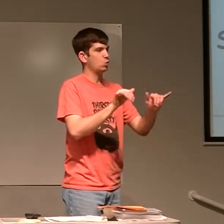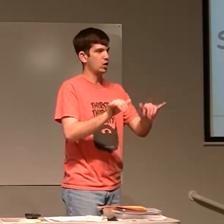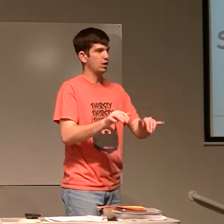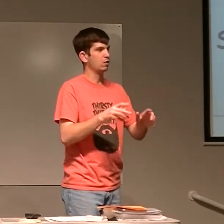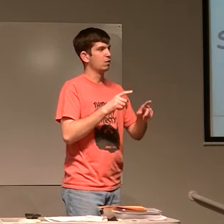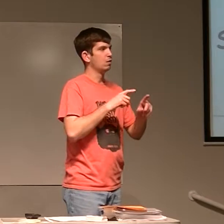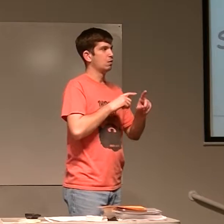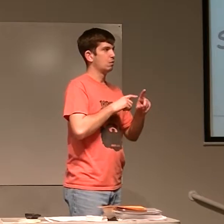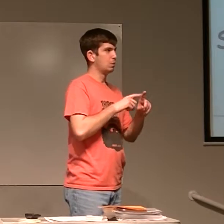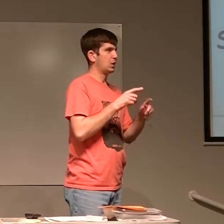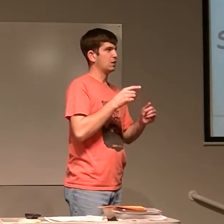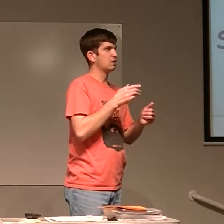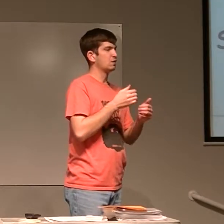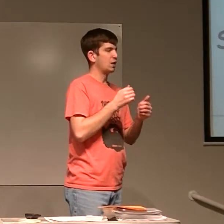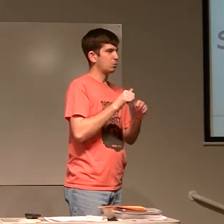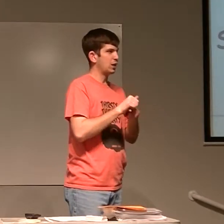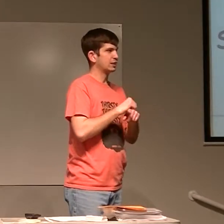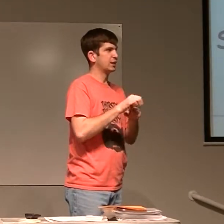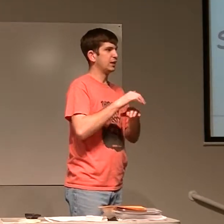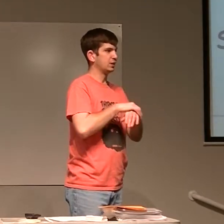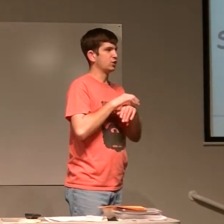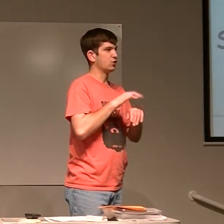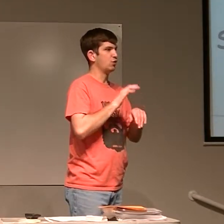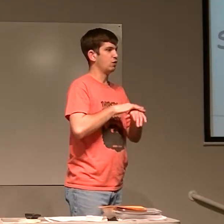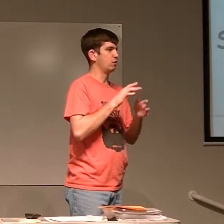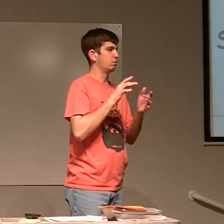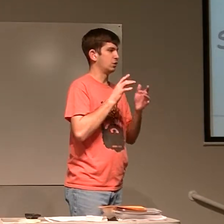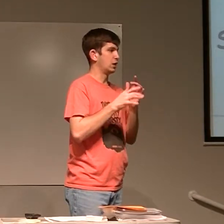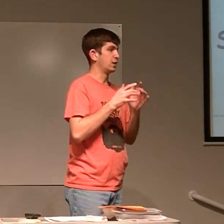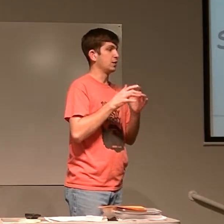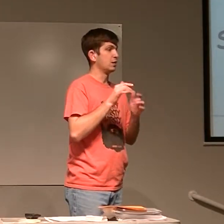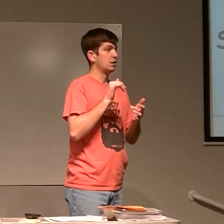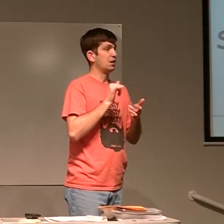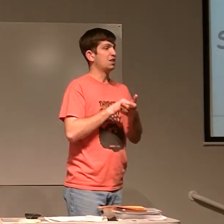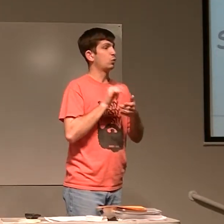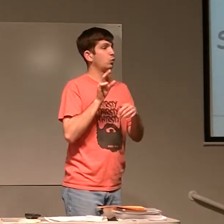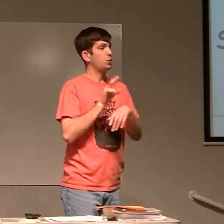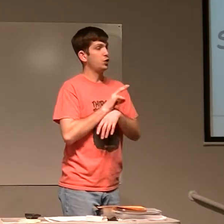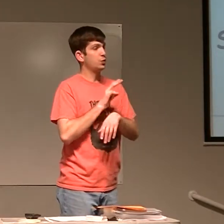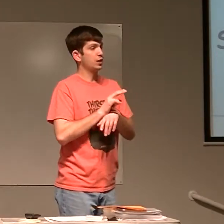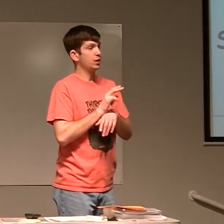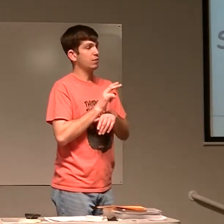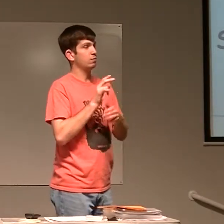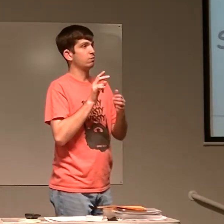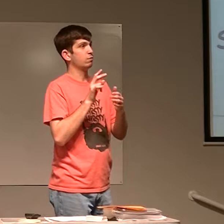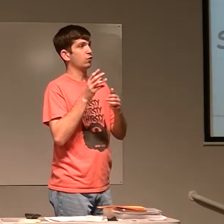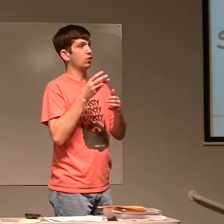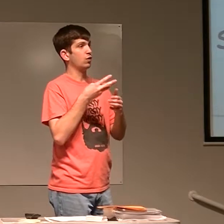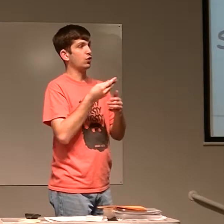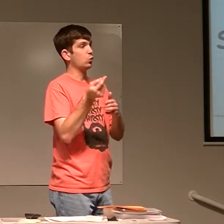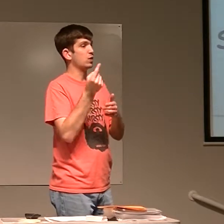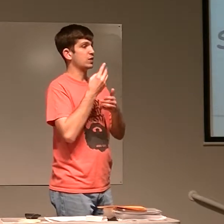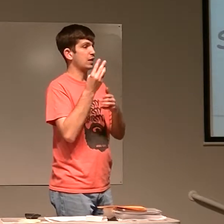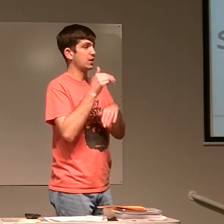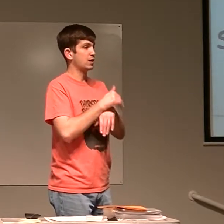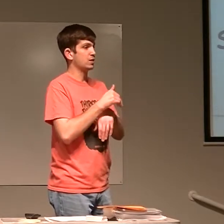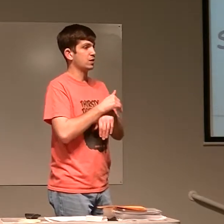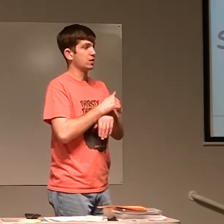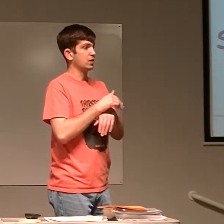way. But they practice English online. And that's what we'll be using for a few Wednesday night, is